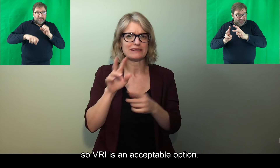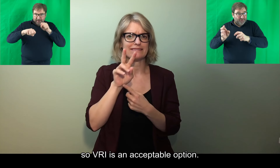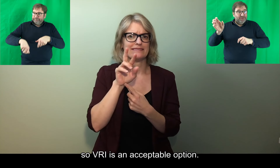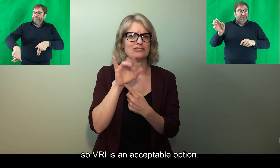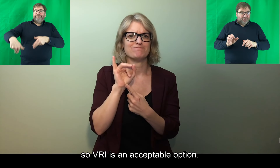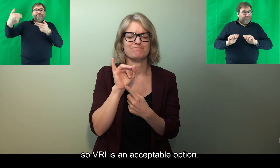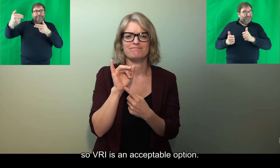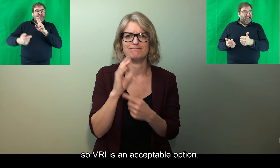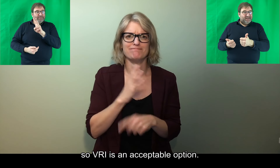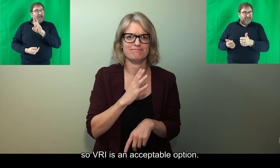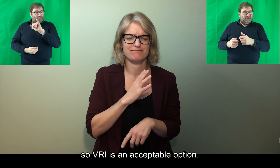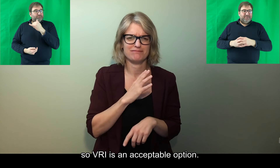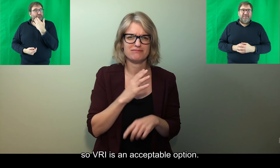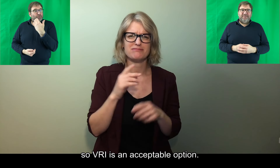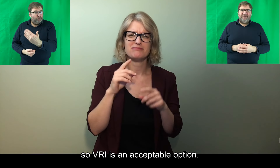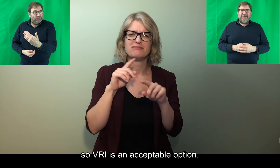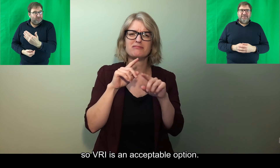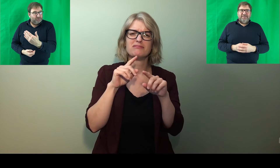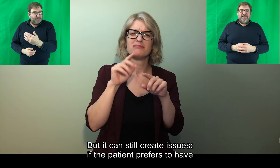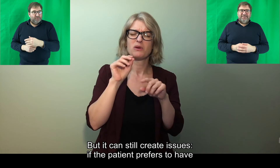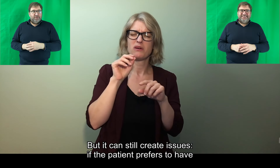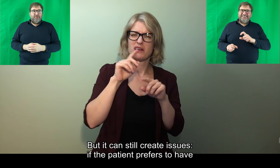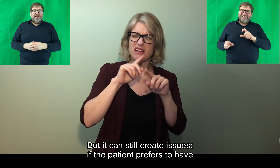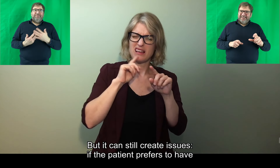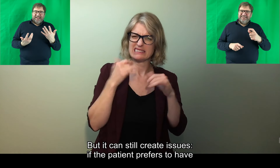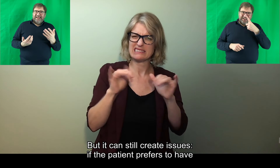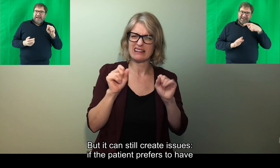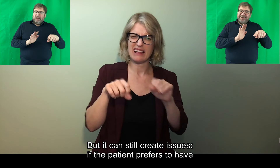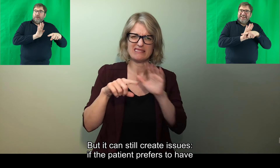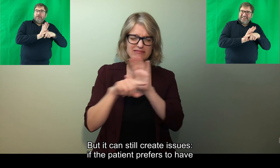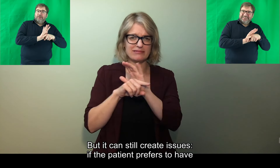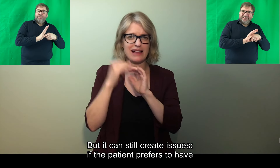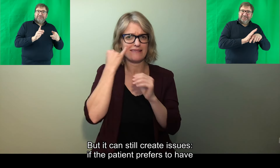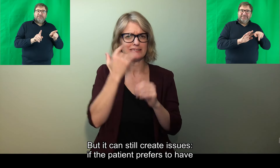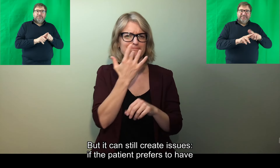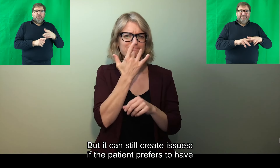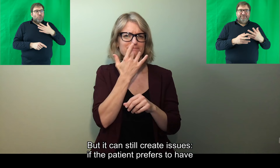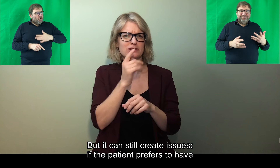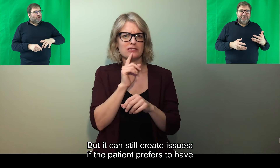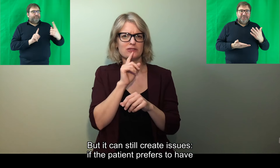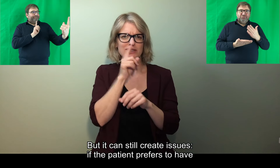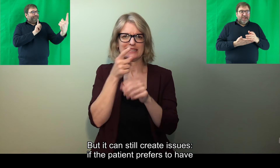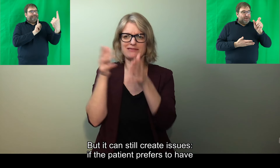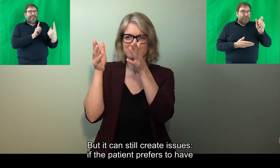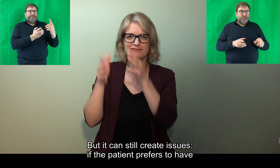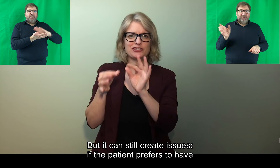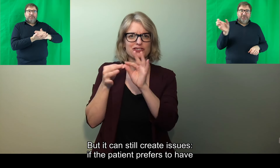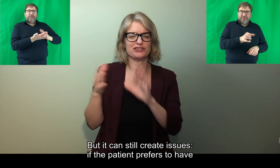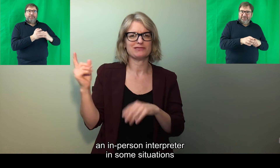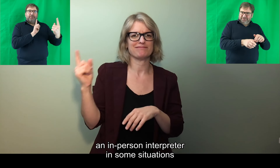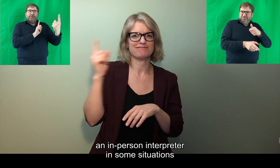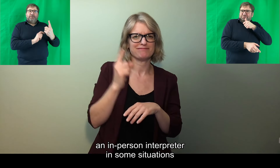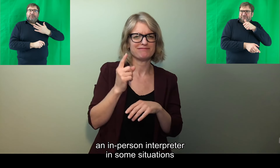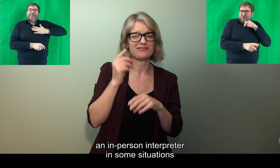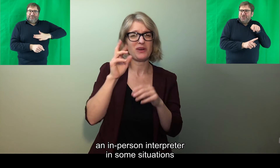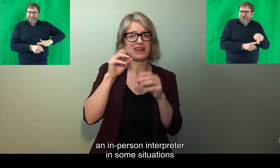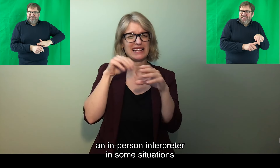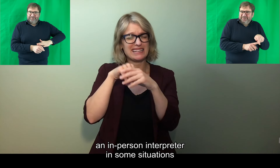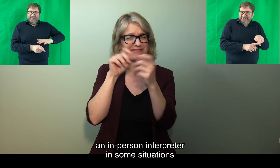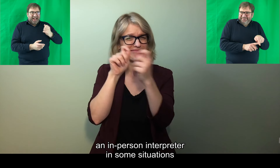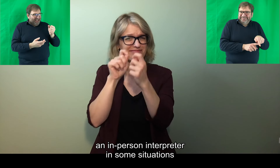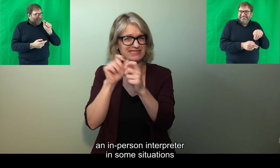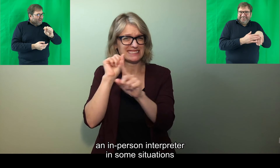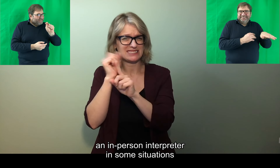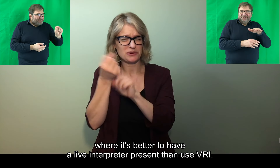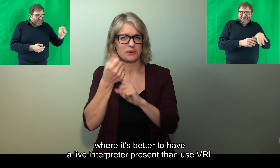areas, so VRI is an acceptable option, but it can still create issues. If a patient prefers to have an in-person interpreter